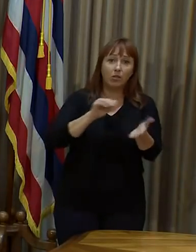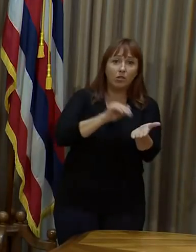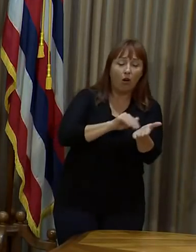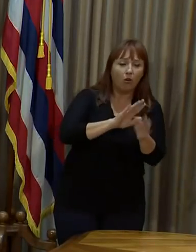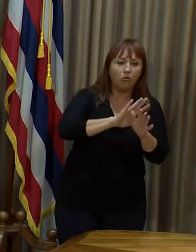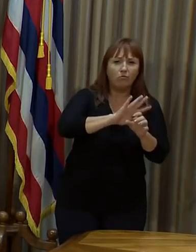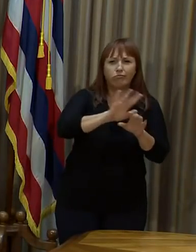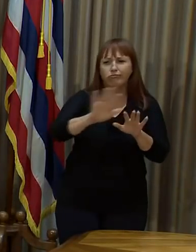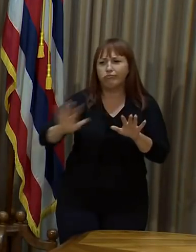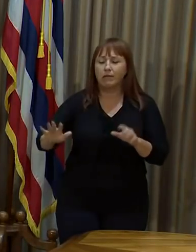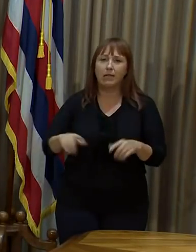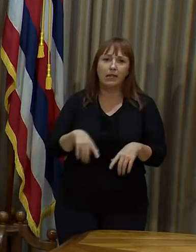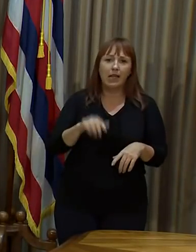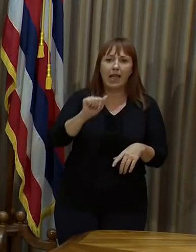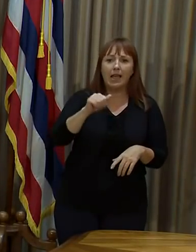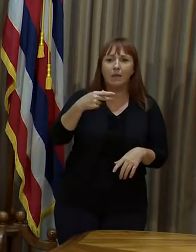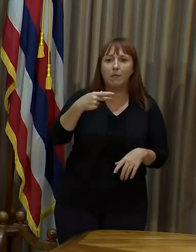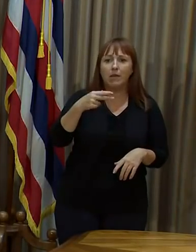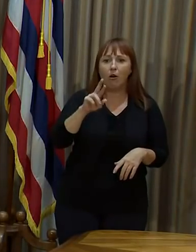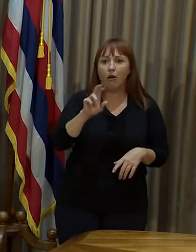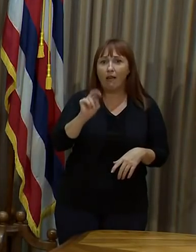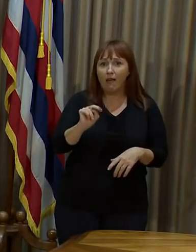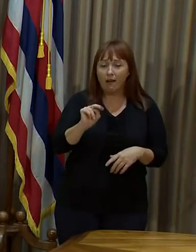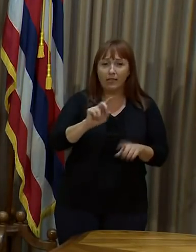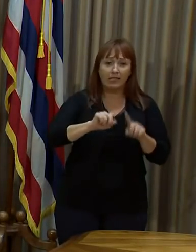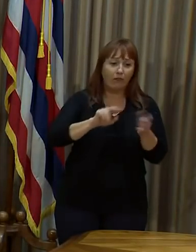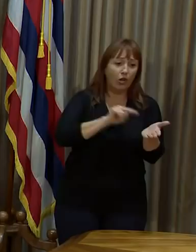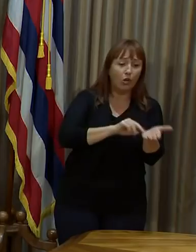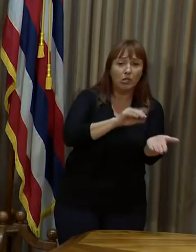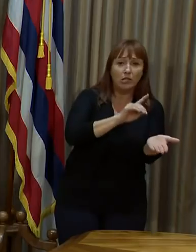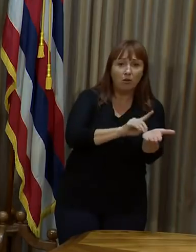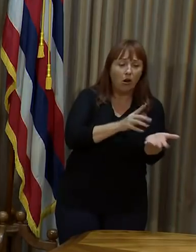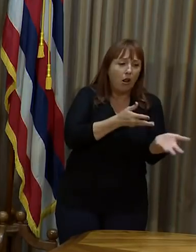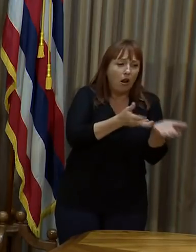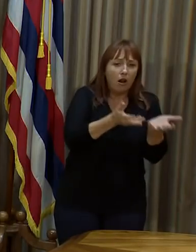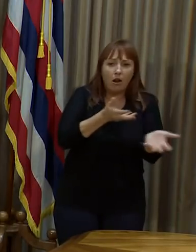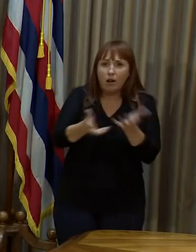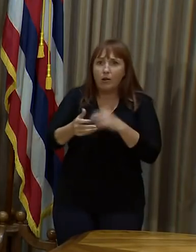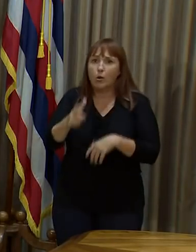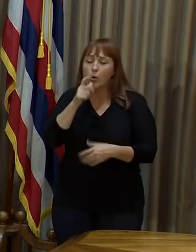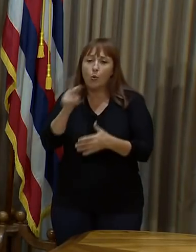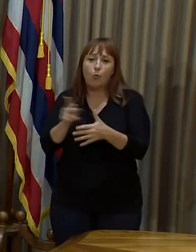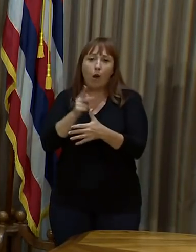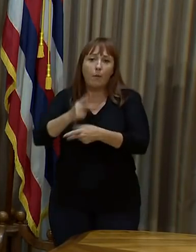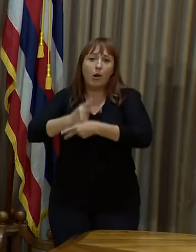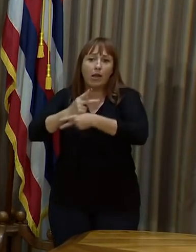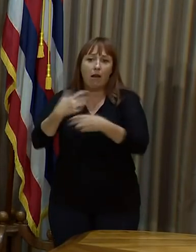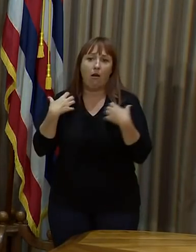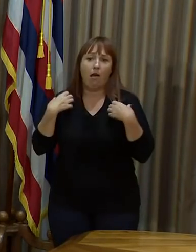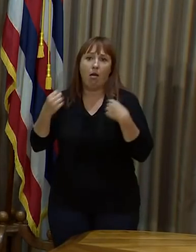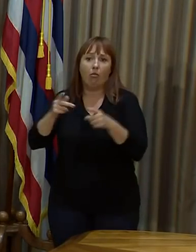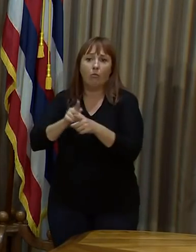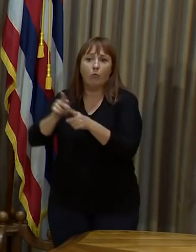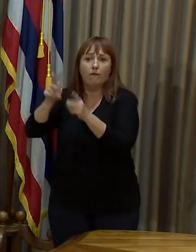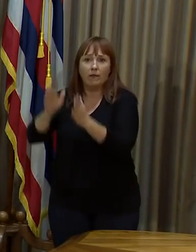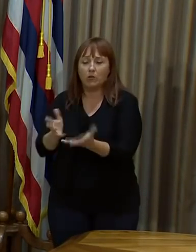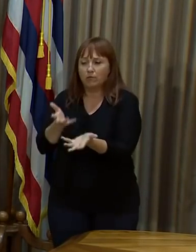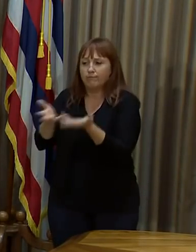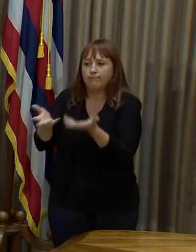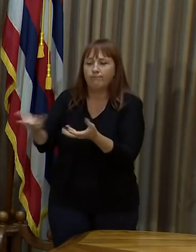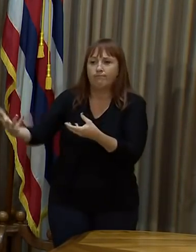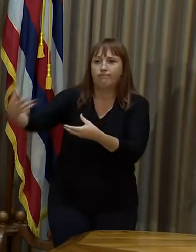physicians, advanced practice nurses, others who are the primary care healthcare professionals,